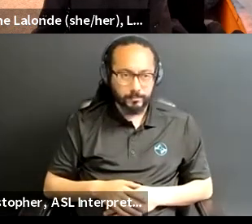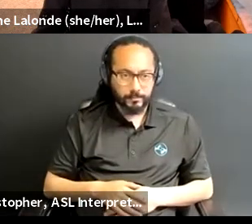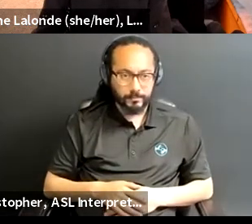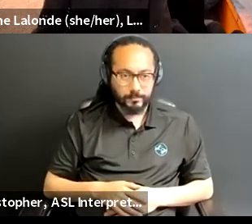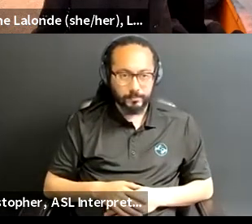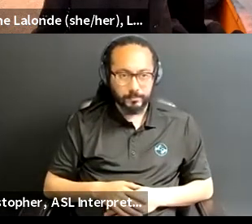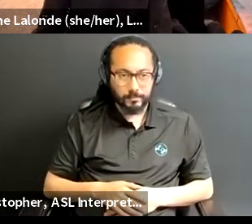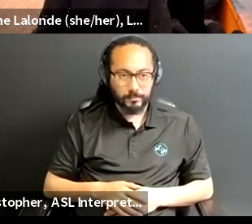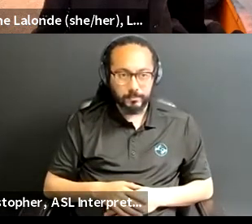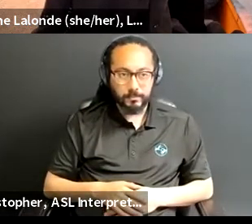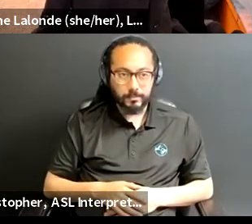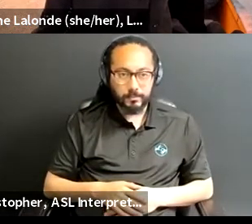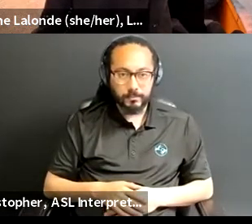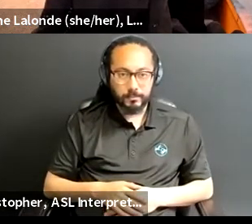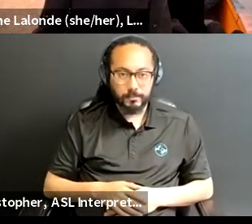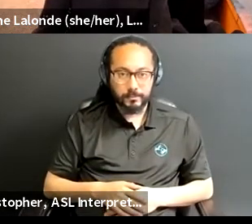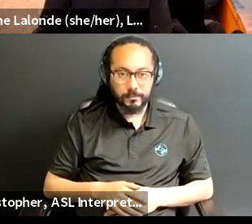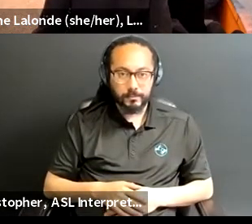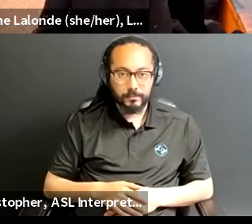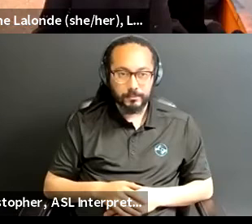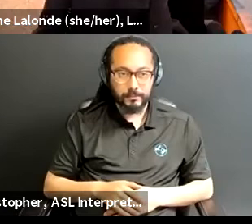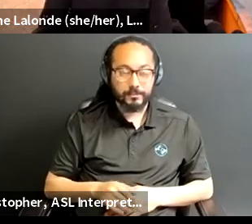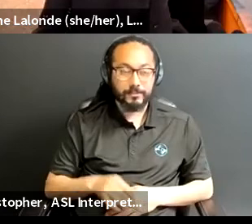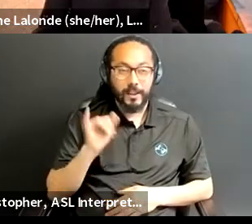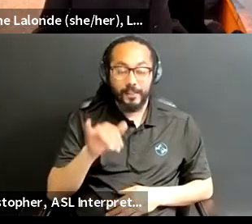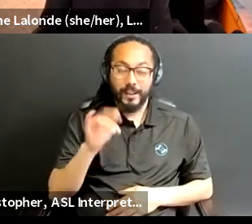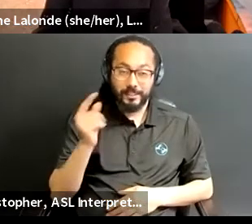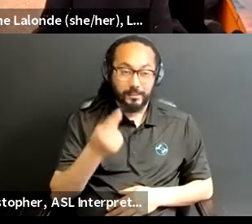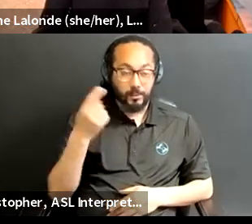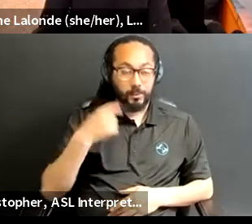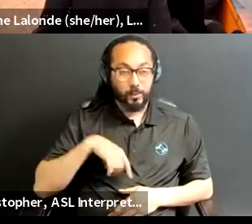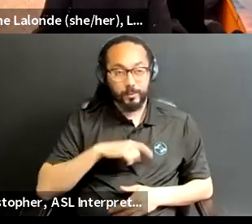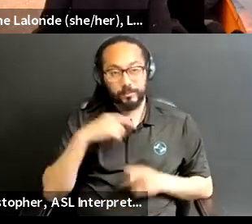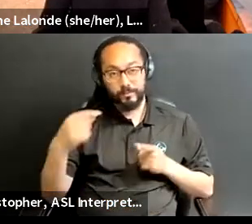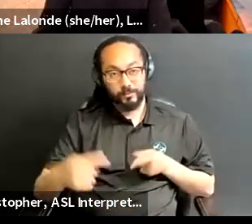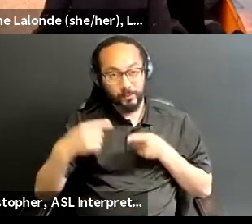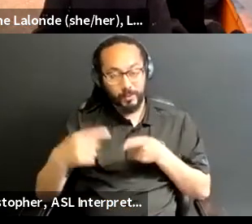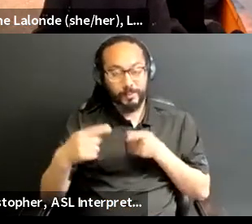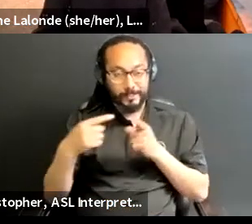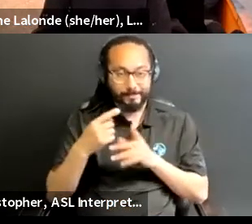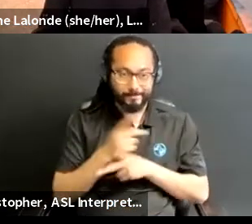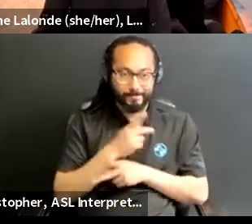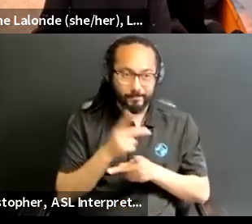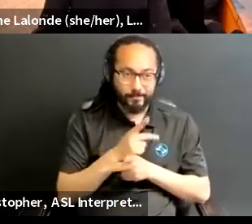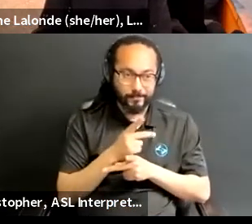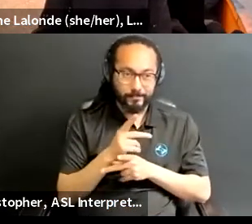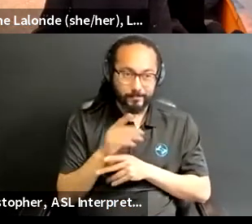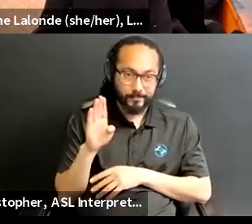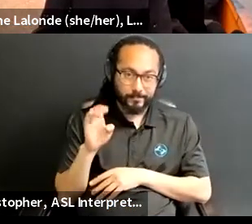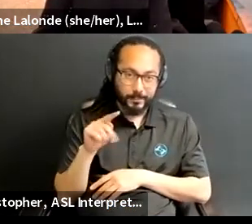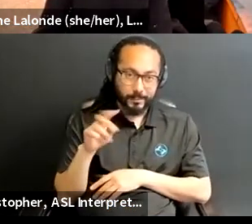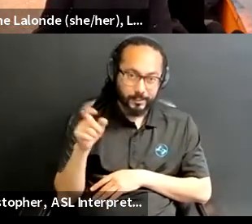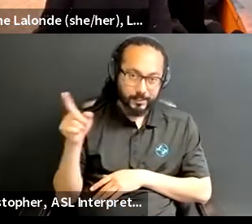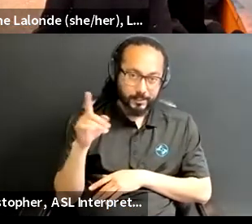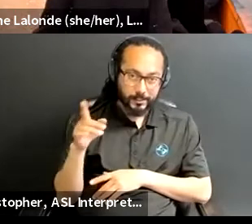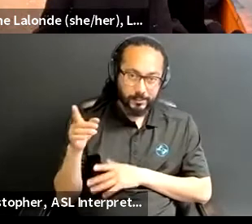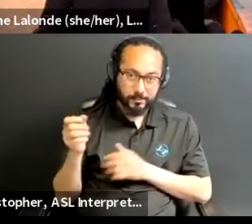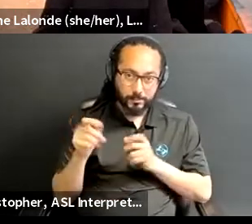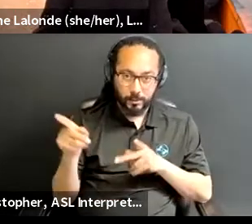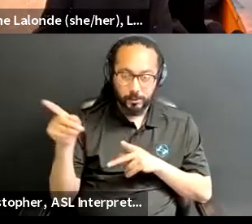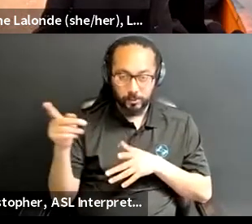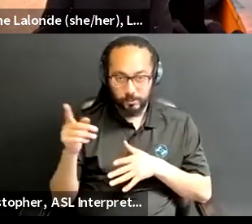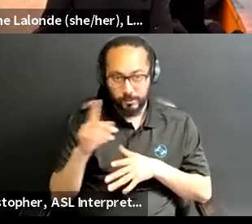And I'm gonna, this one is something that we've been sort of struggling to navigate. So Bent, I'm gonna let you okay. take that one.